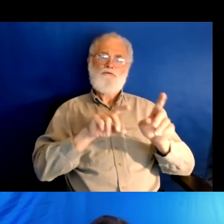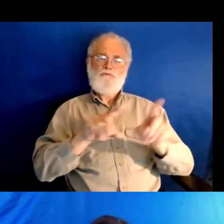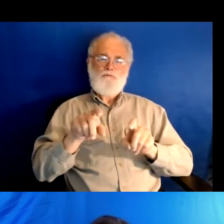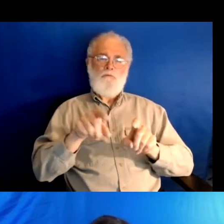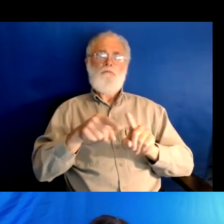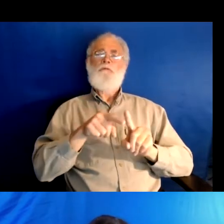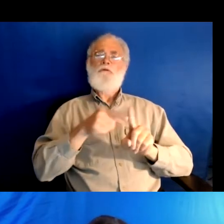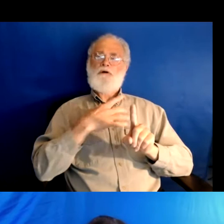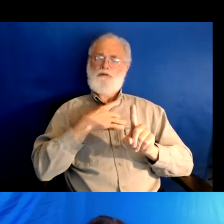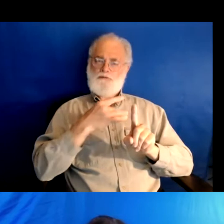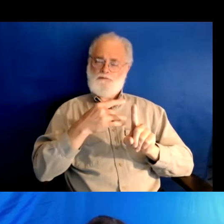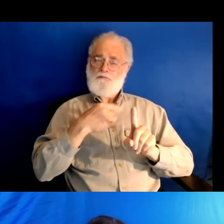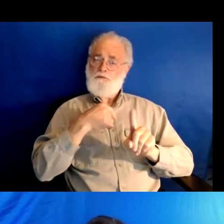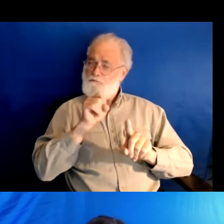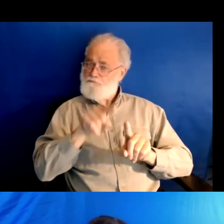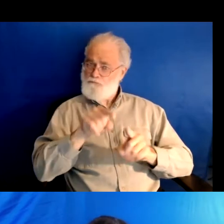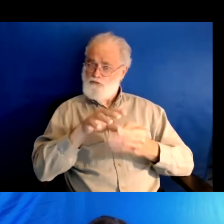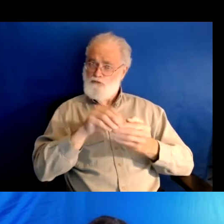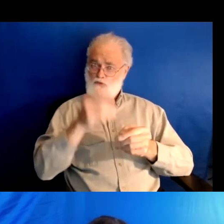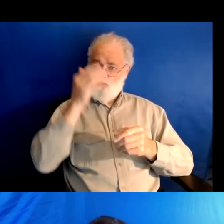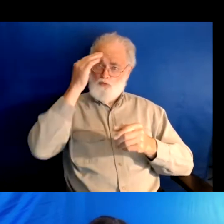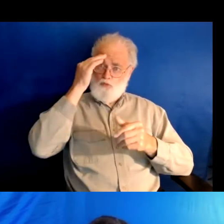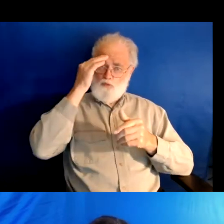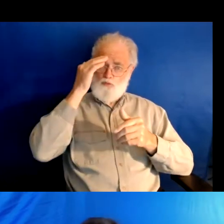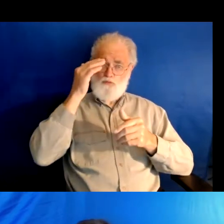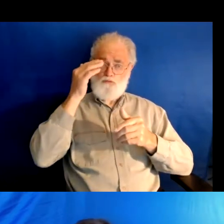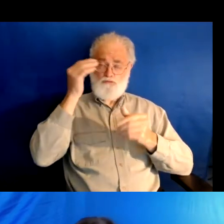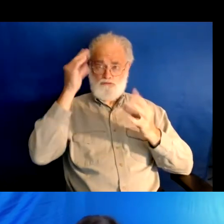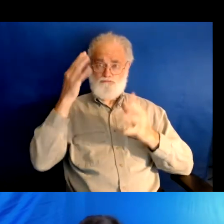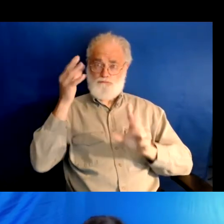One thing about the students that was interesting,